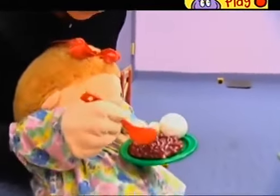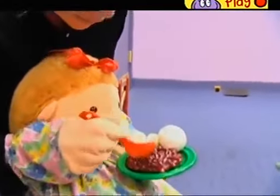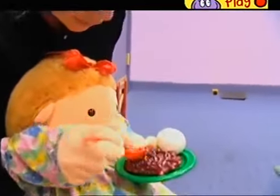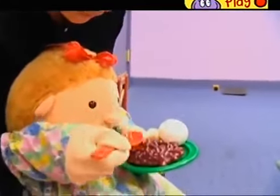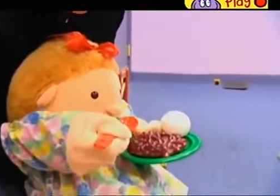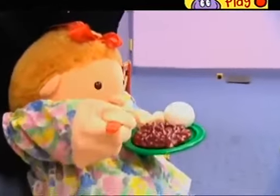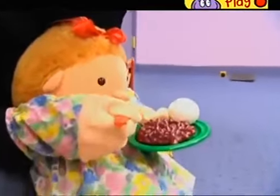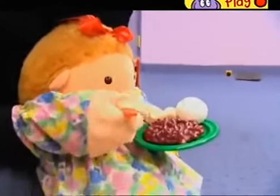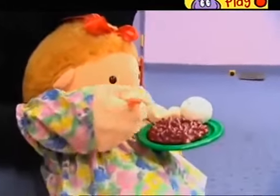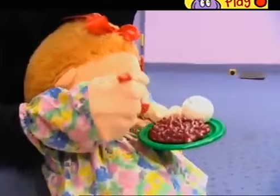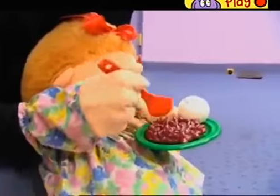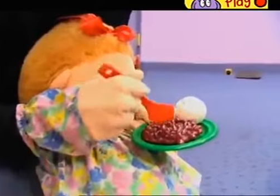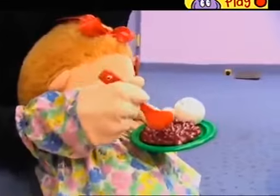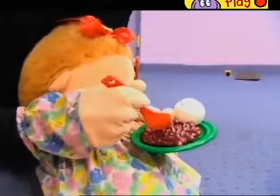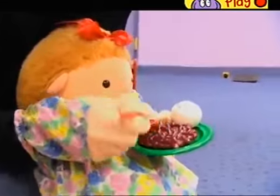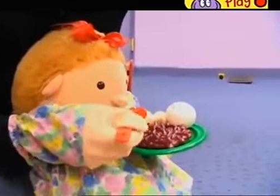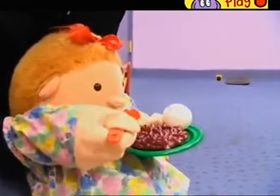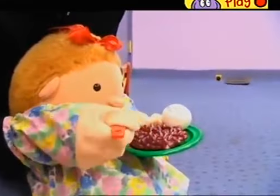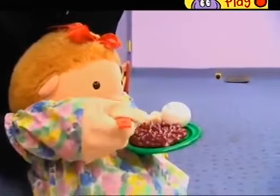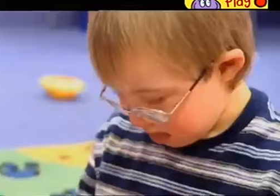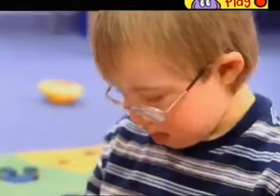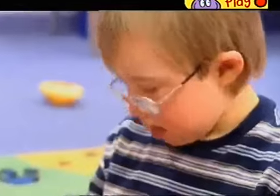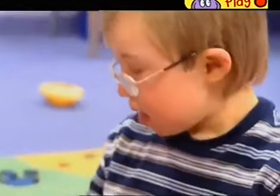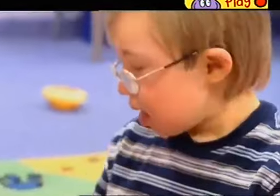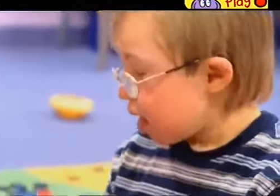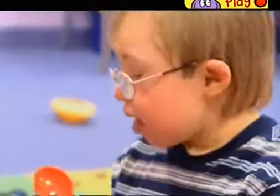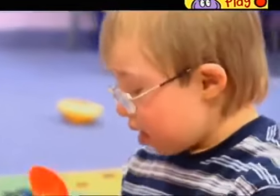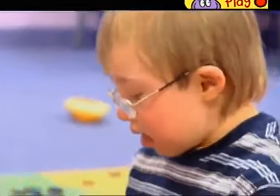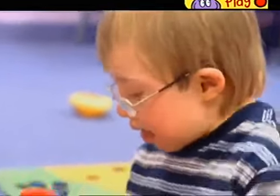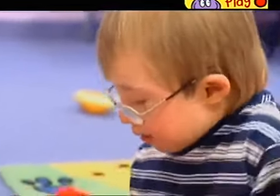Look, the doll is feeding herself. Yum, yum. Feed the baby.